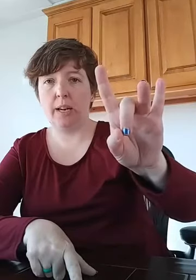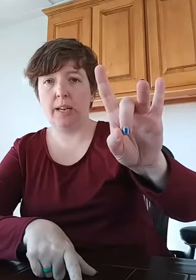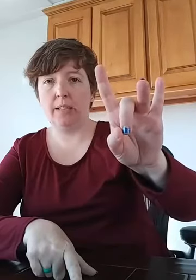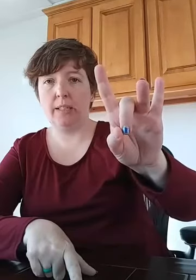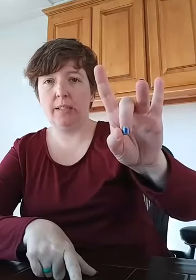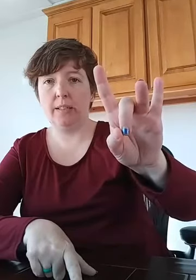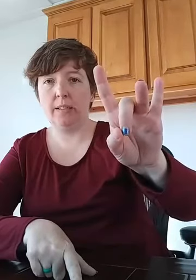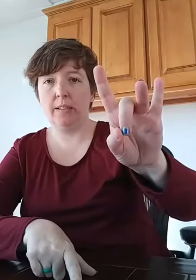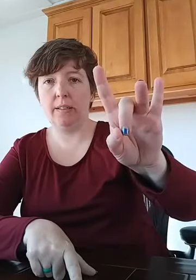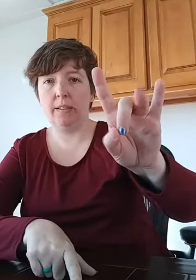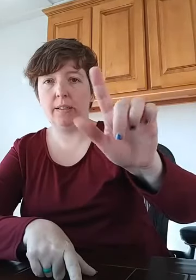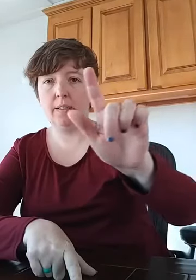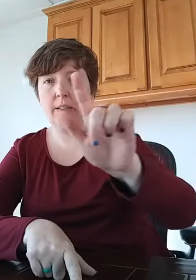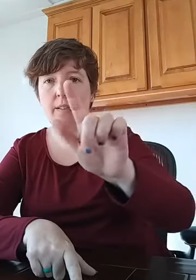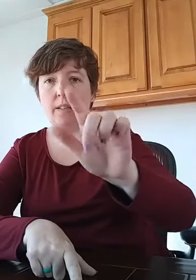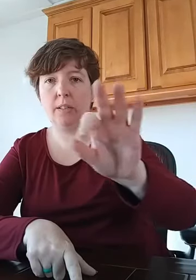28. And 29.